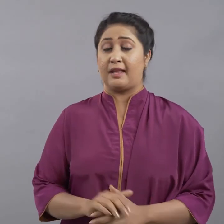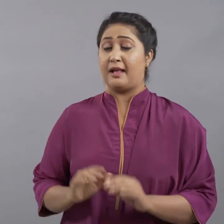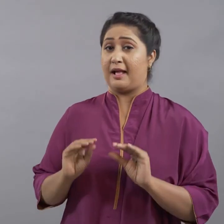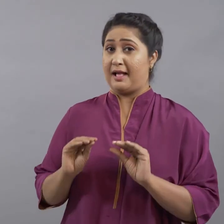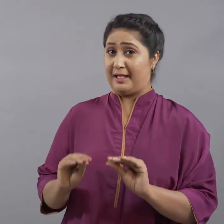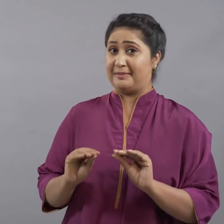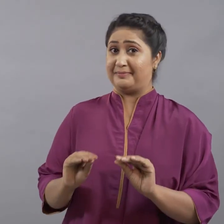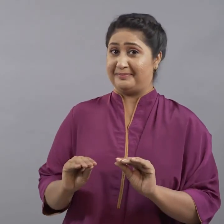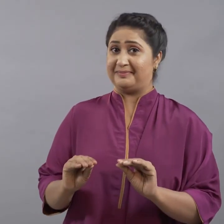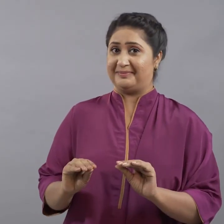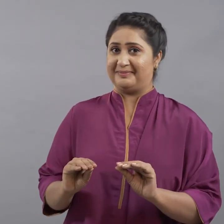Help.